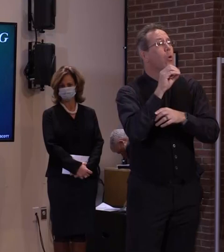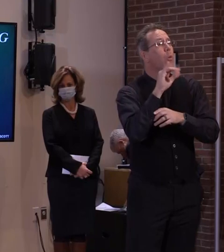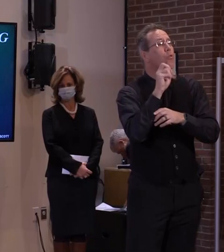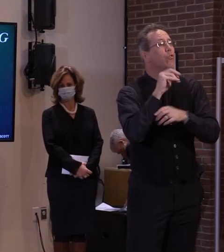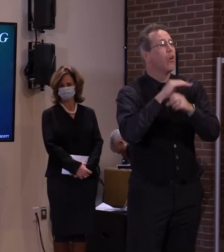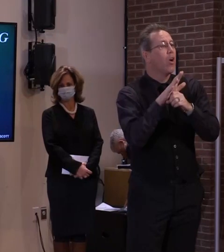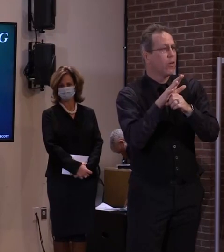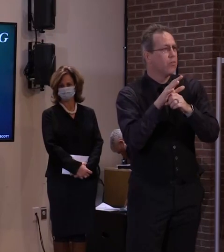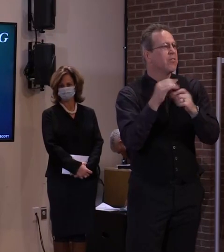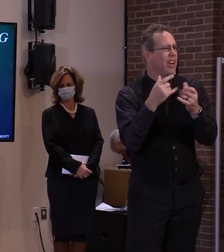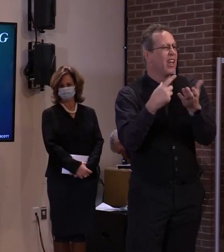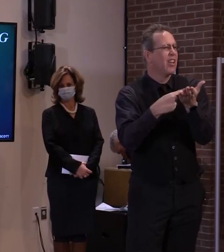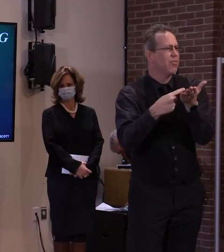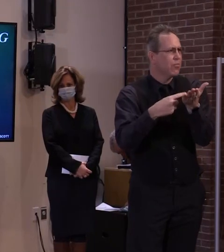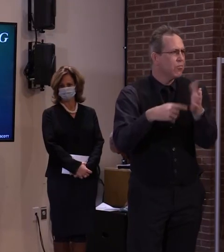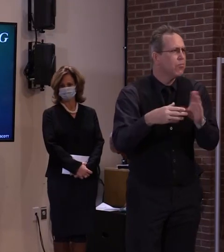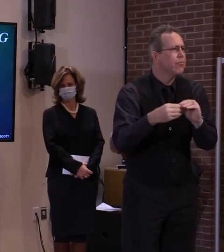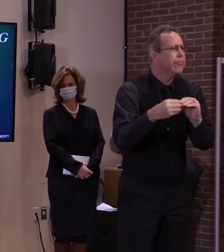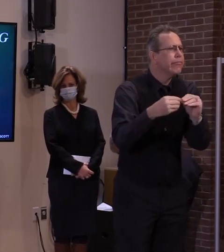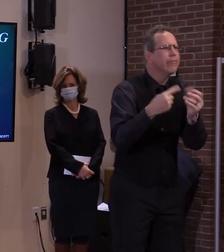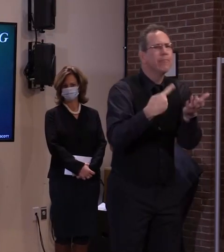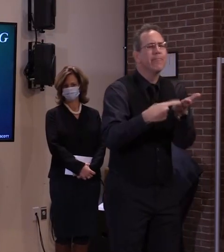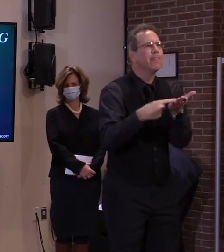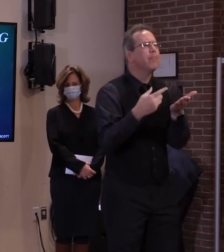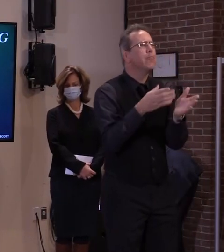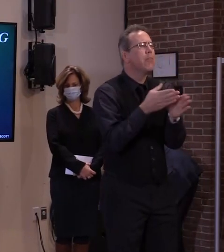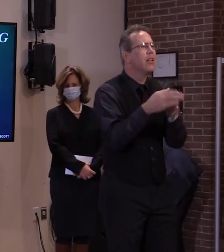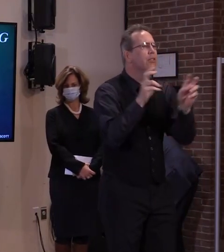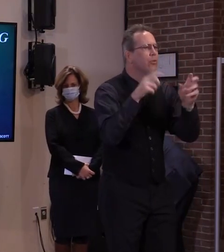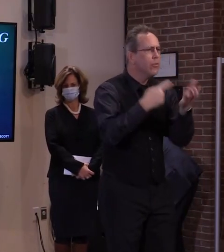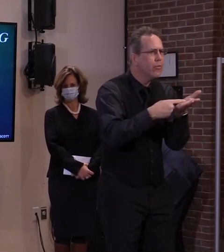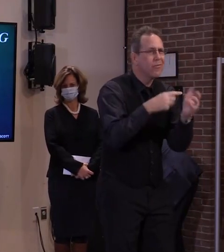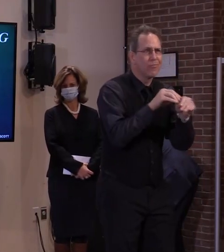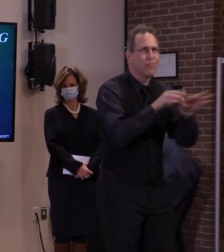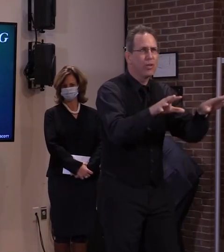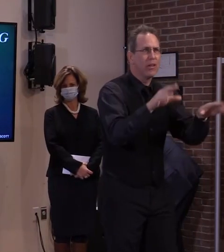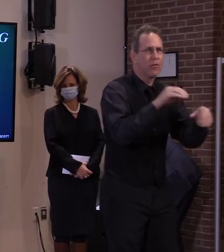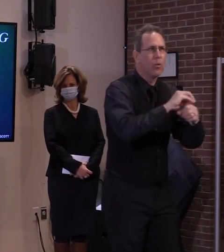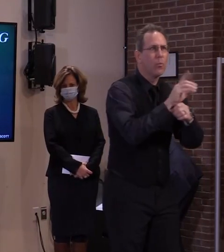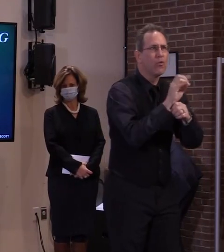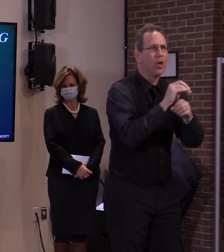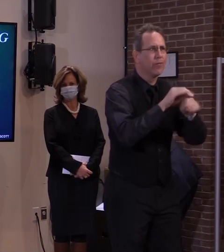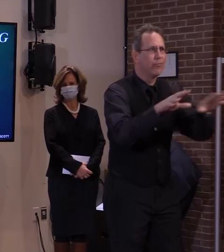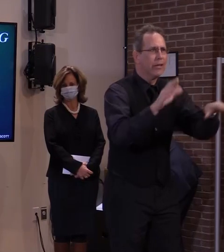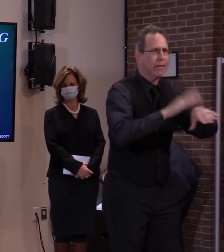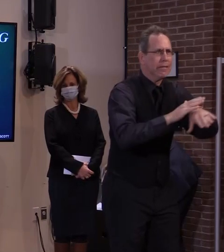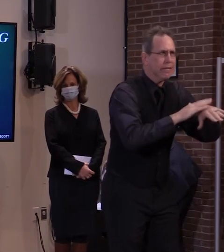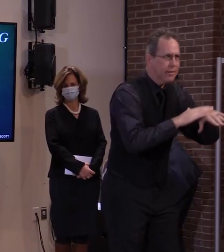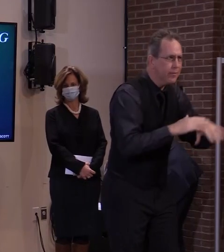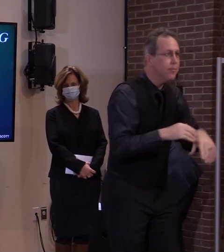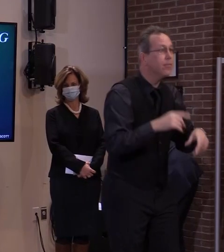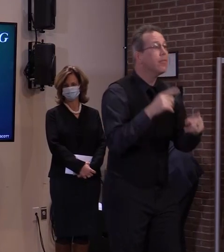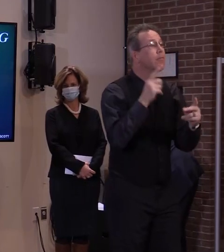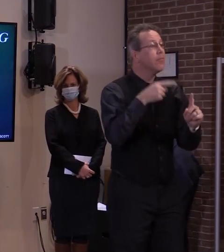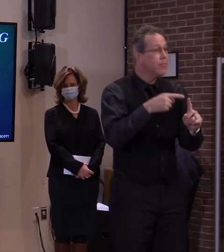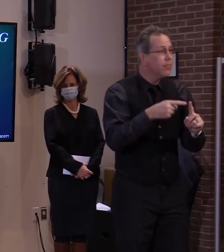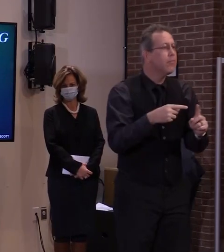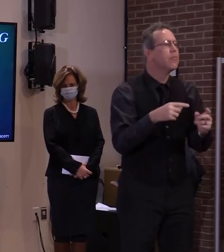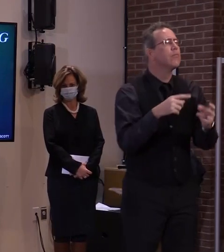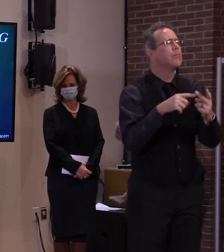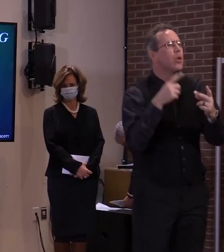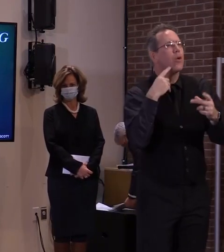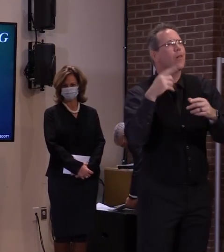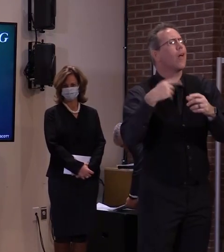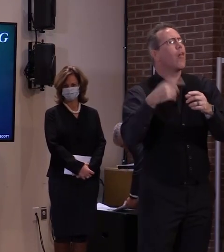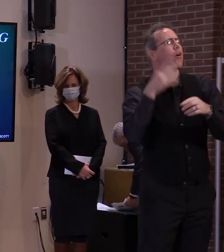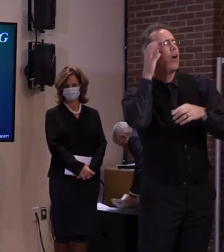U.S. She also discussed how the CDC has endorsed a test-to-stay strategy in schools, which, as